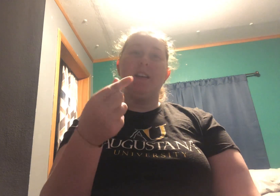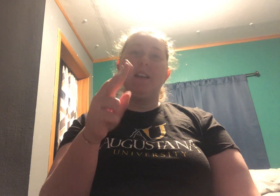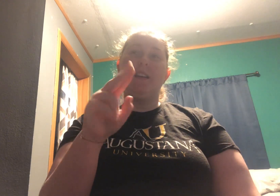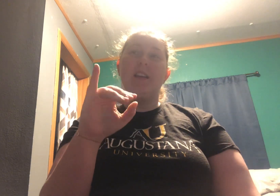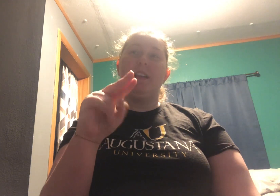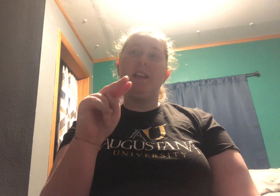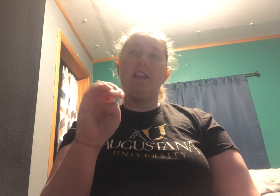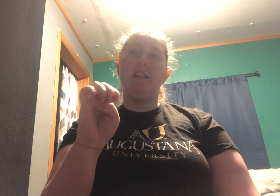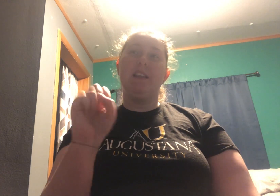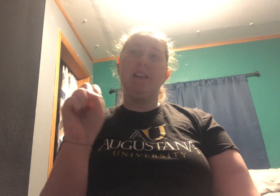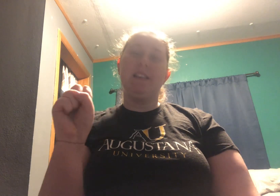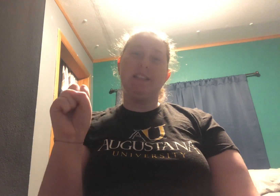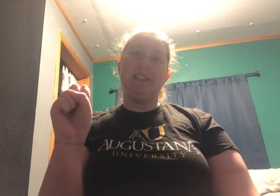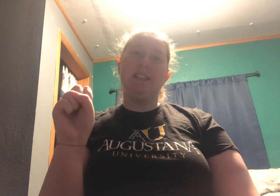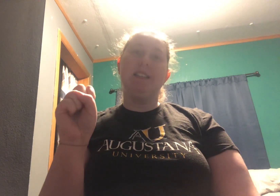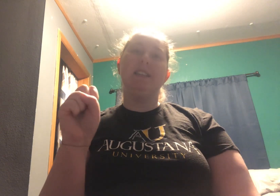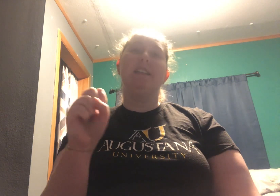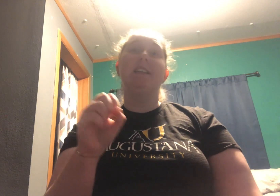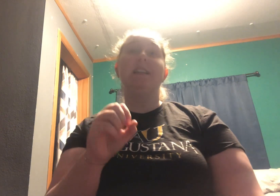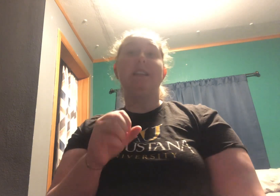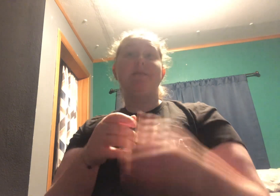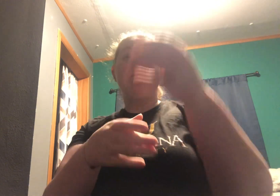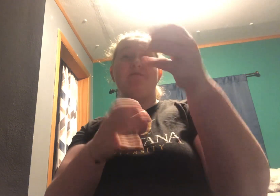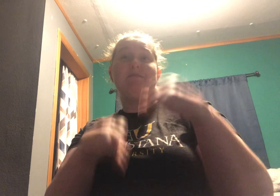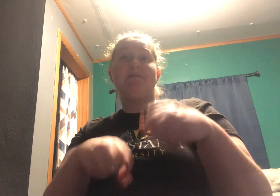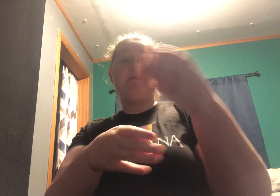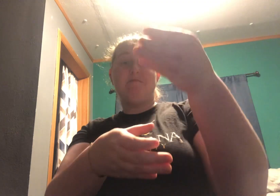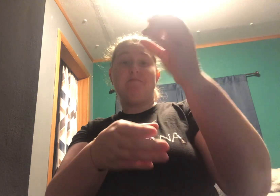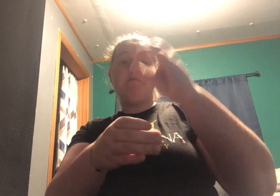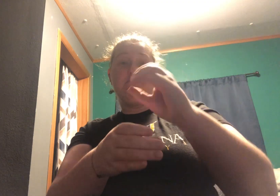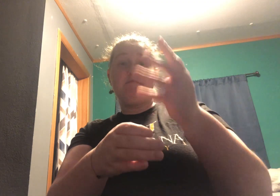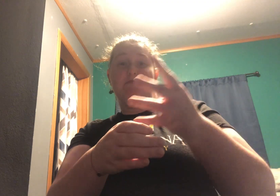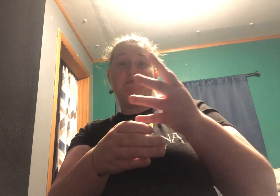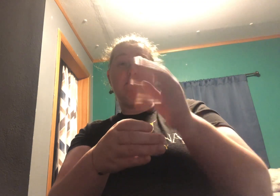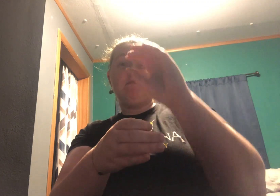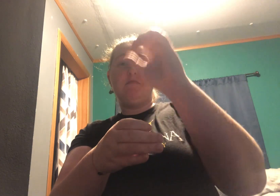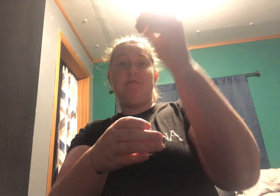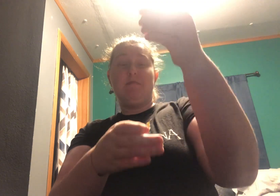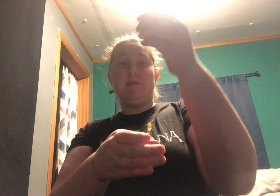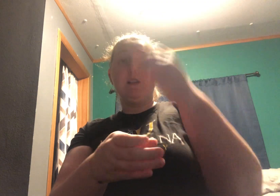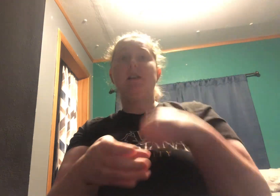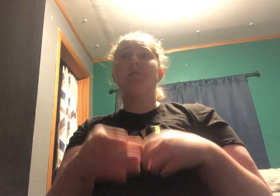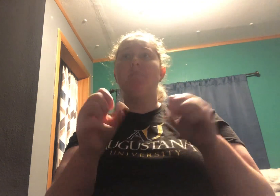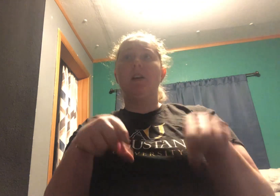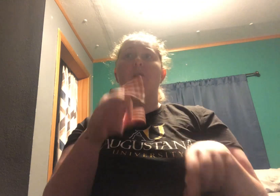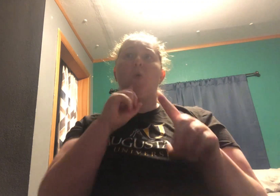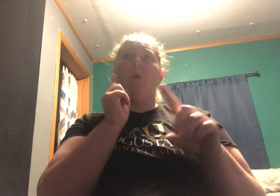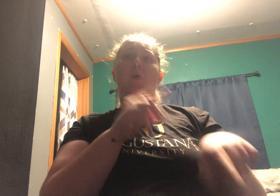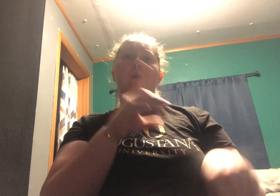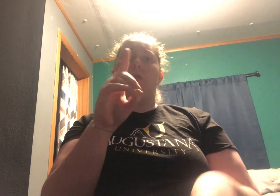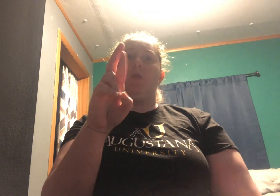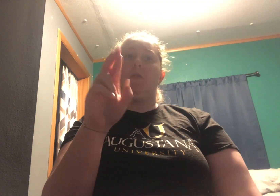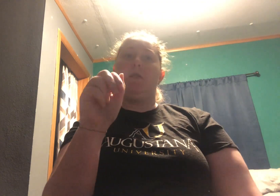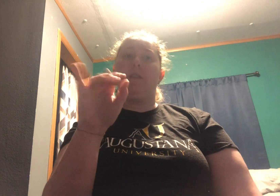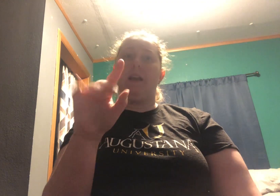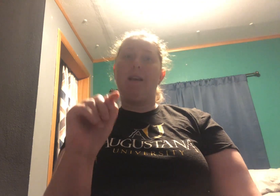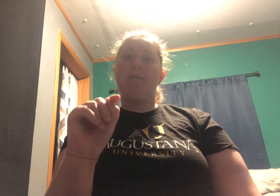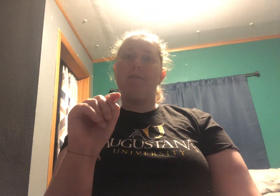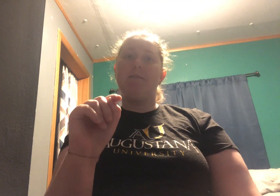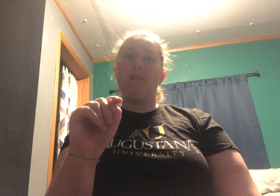going to have Guinness on tap. Okay, so you can order a draft beer. You can order draft beer, and it's going to be like beer from the UK.